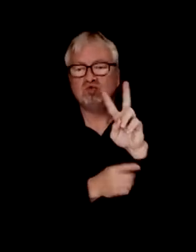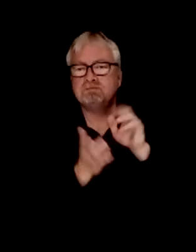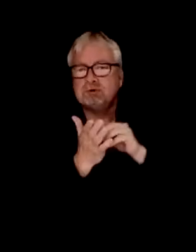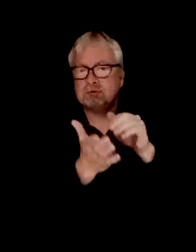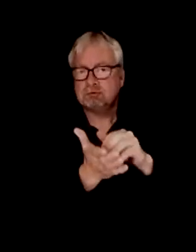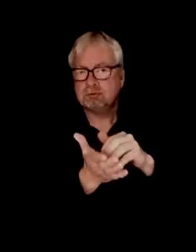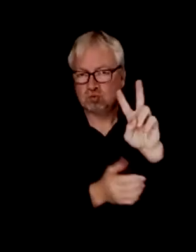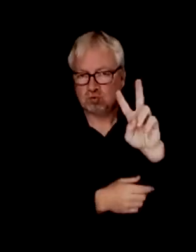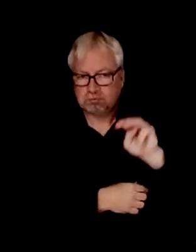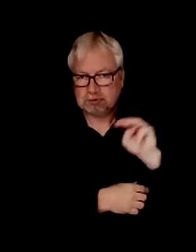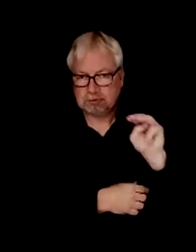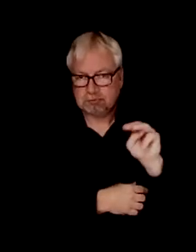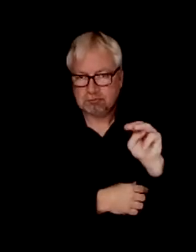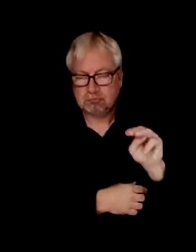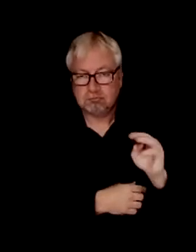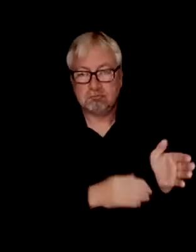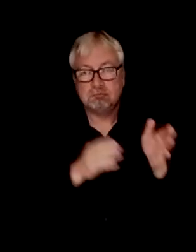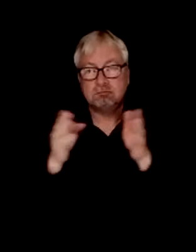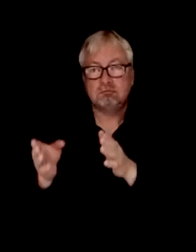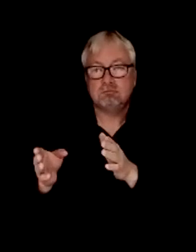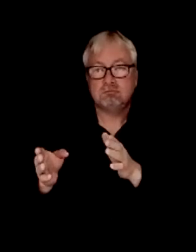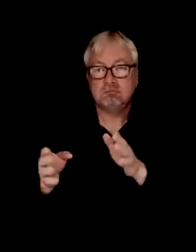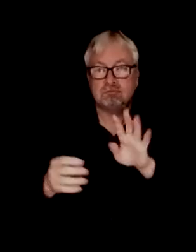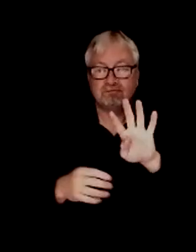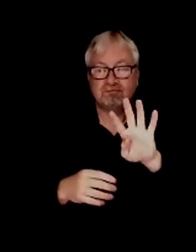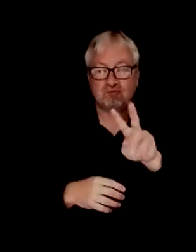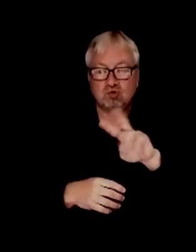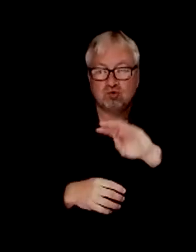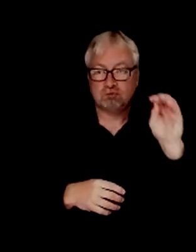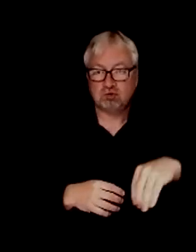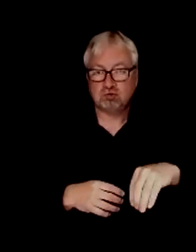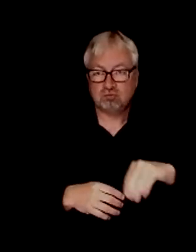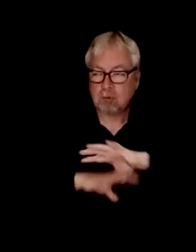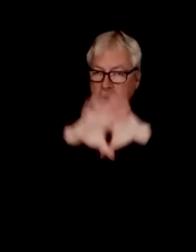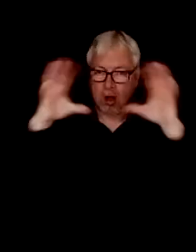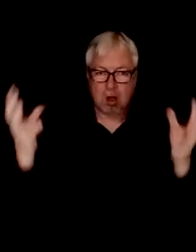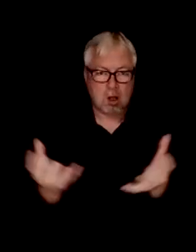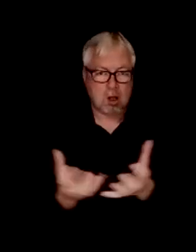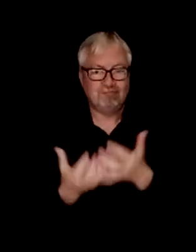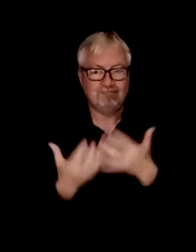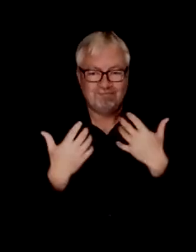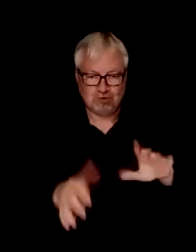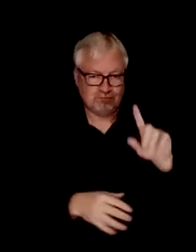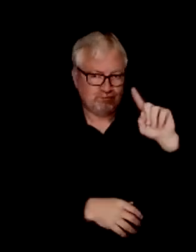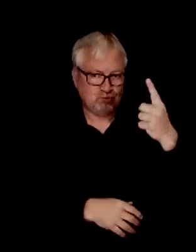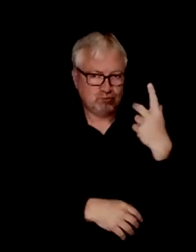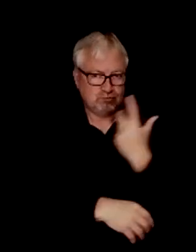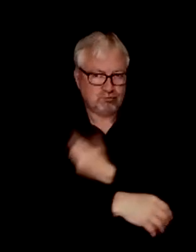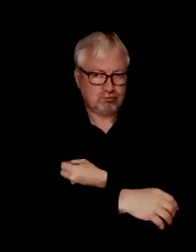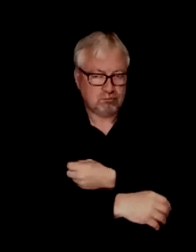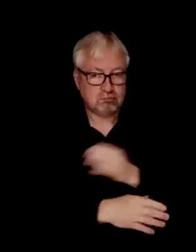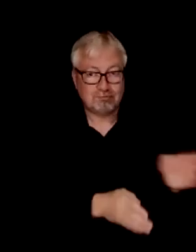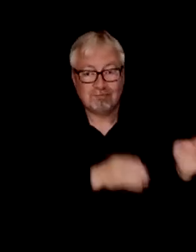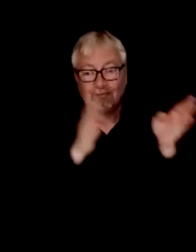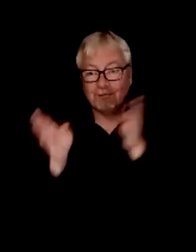total population in Minnesota. The number of people who've had a complete series of vaccination is now over